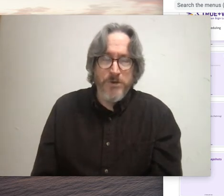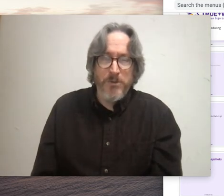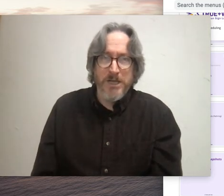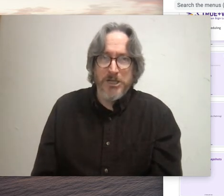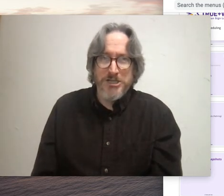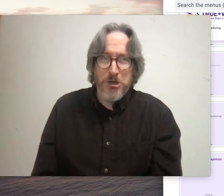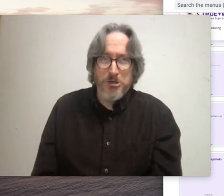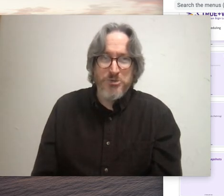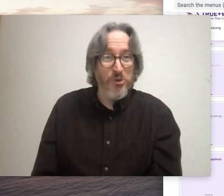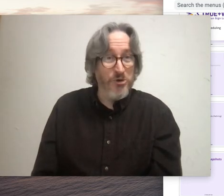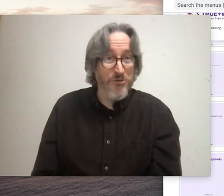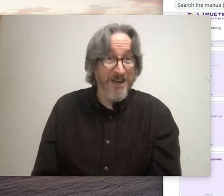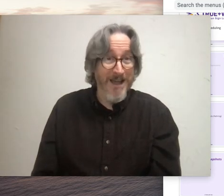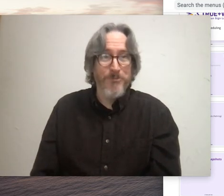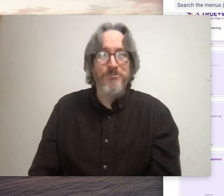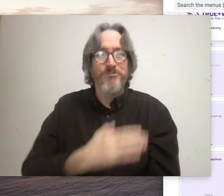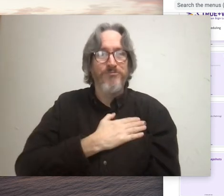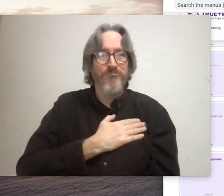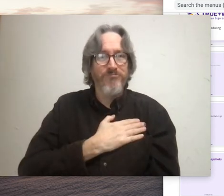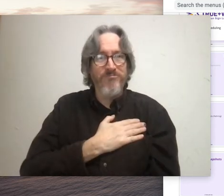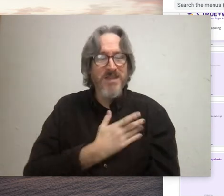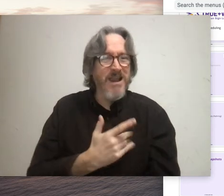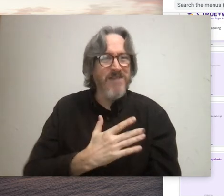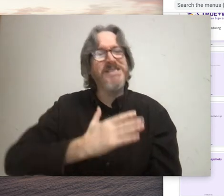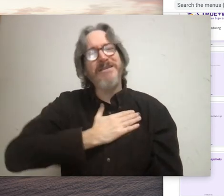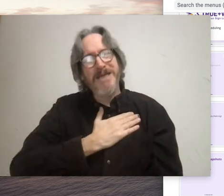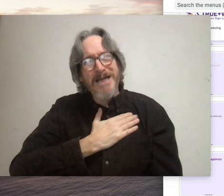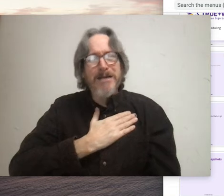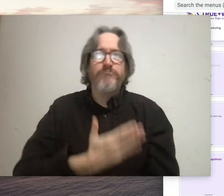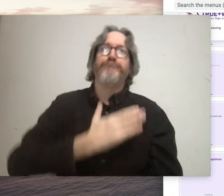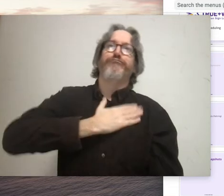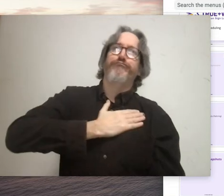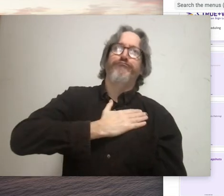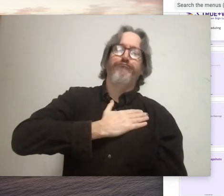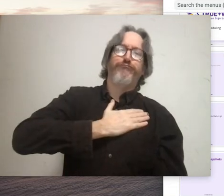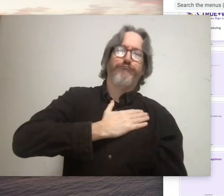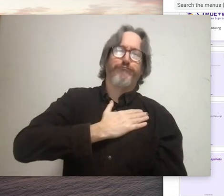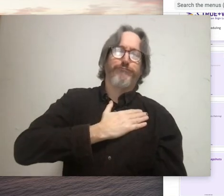It's a very politically charged word right now. And I've seen